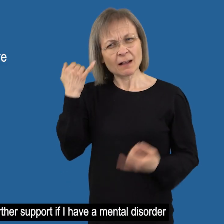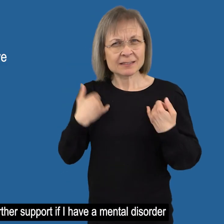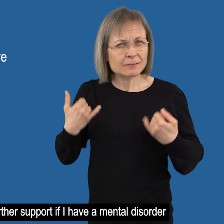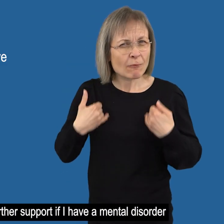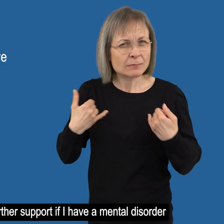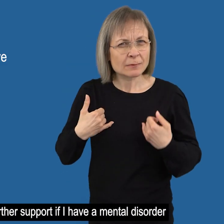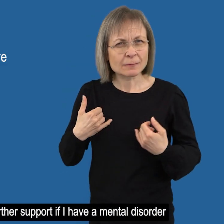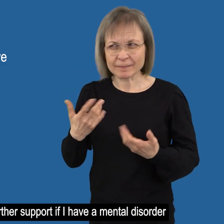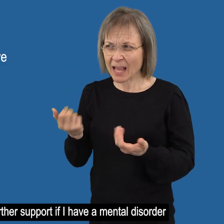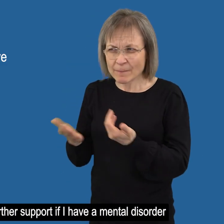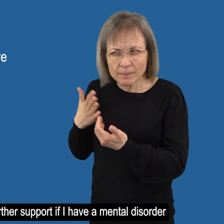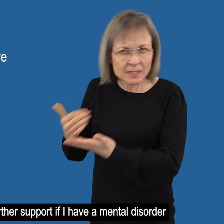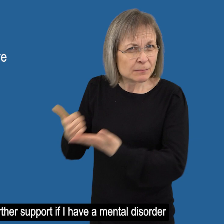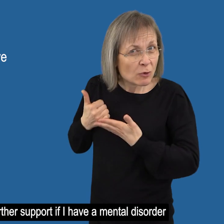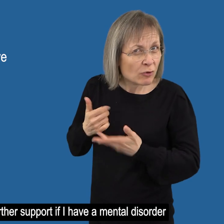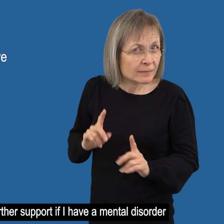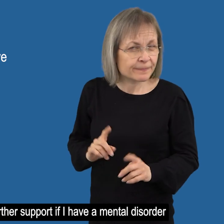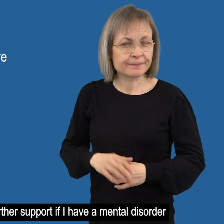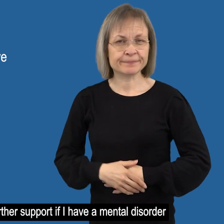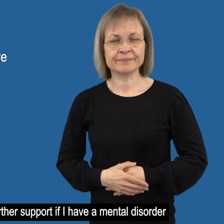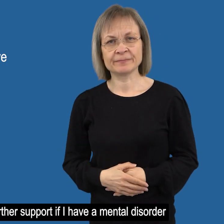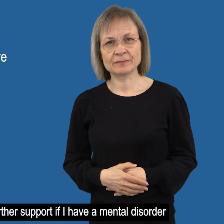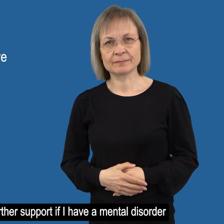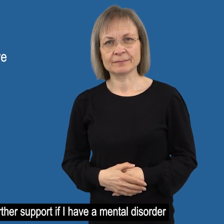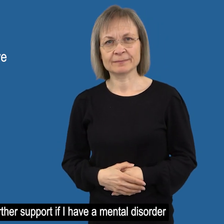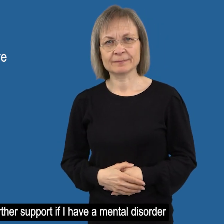Further support if I have a mental disorder.